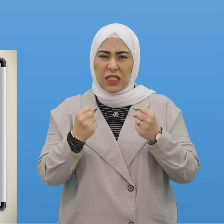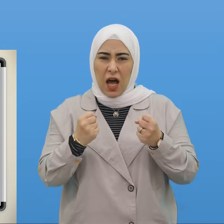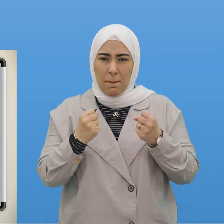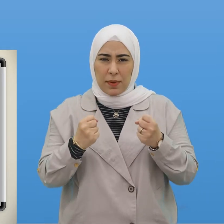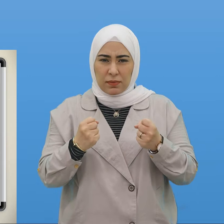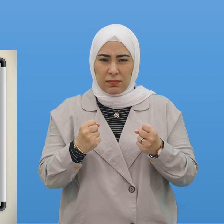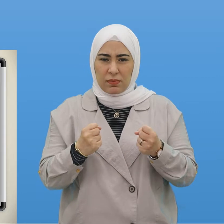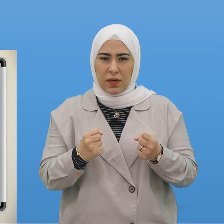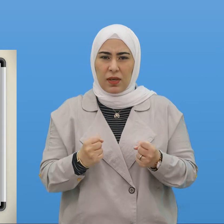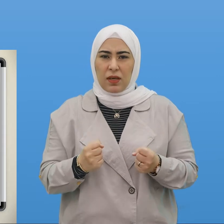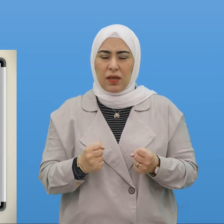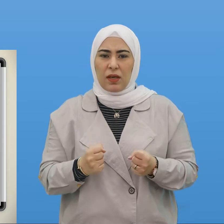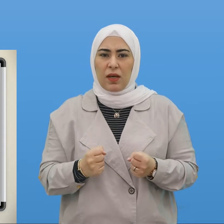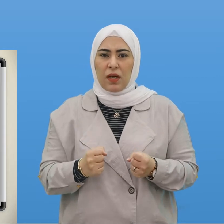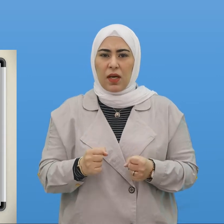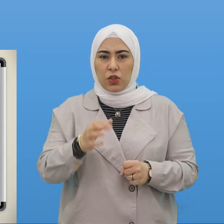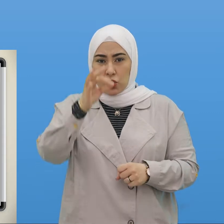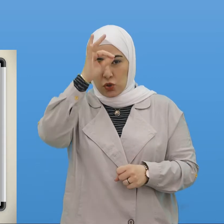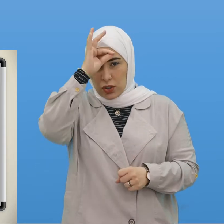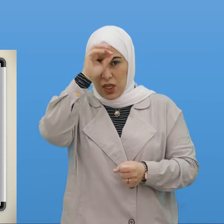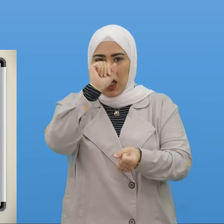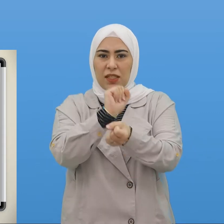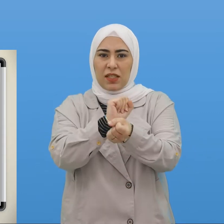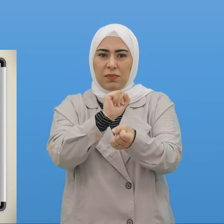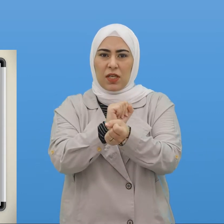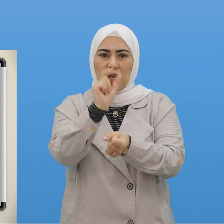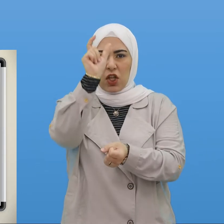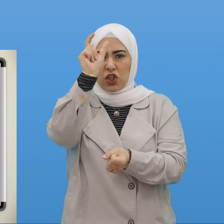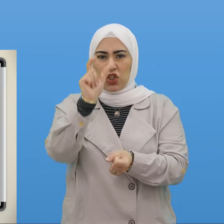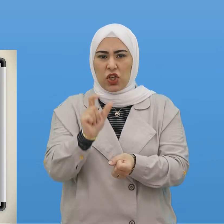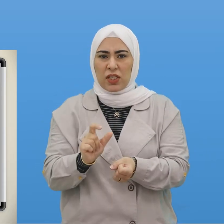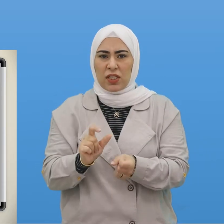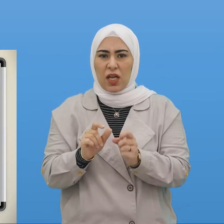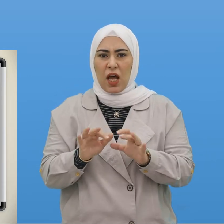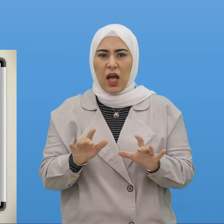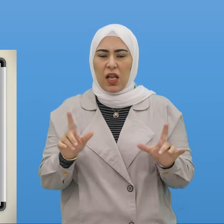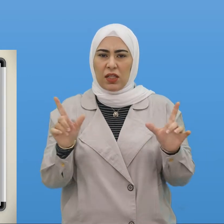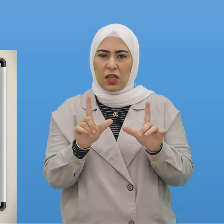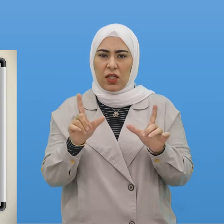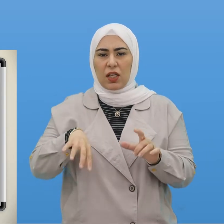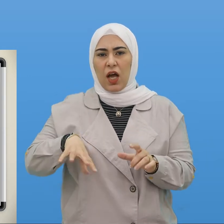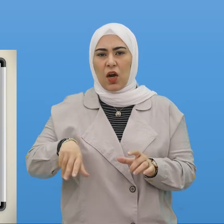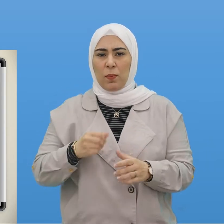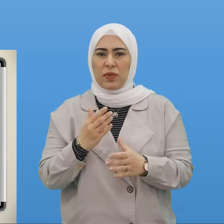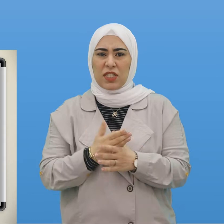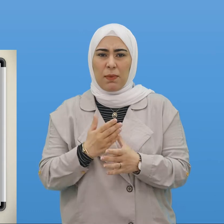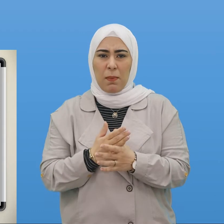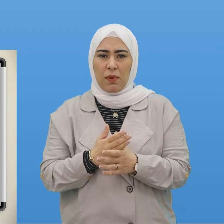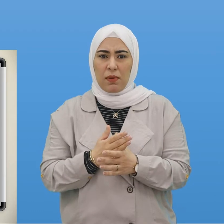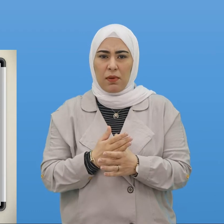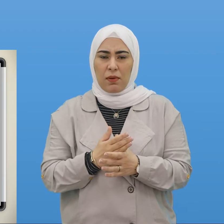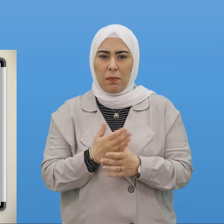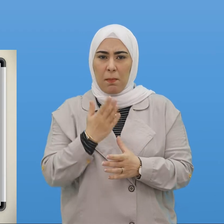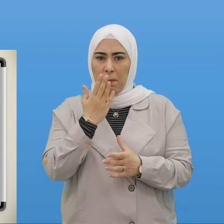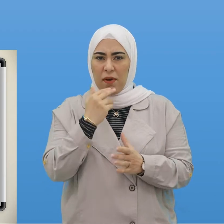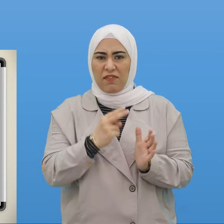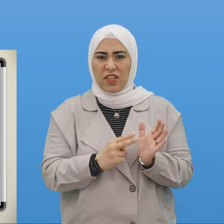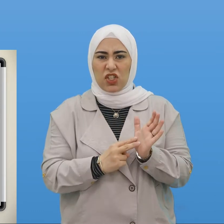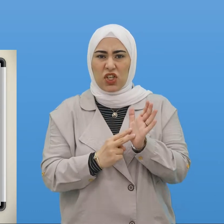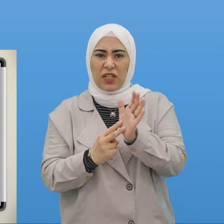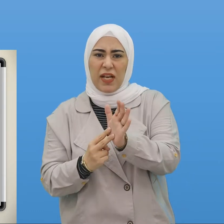are invisible and their actions may be impossible to prove. It can also be difficult to prosecute a computer